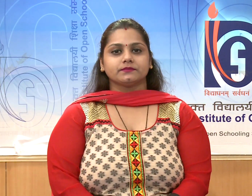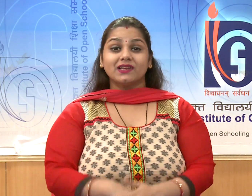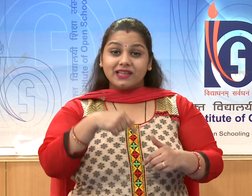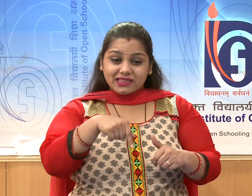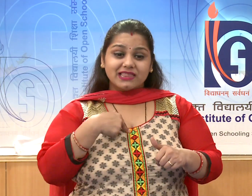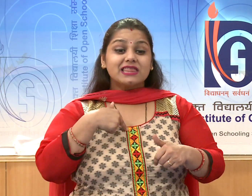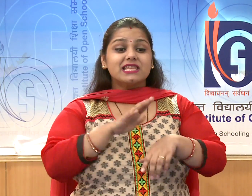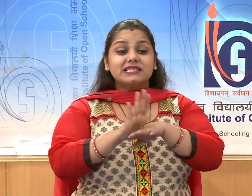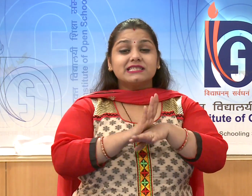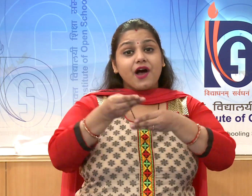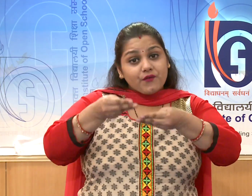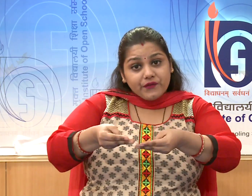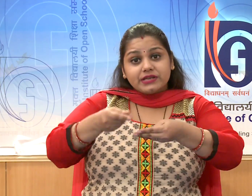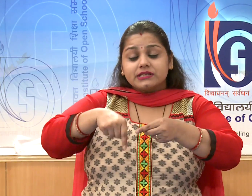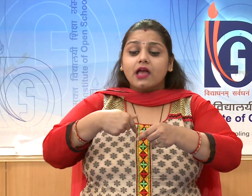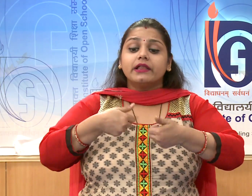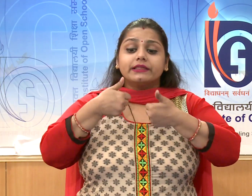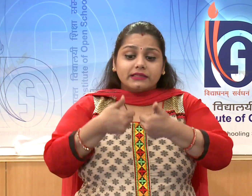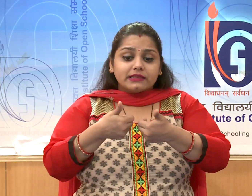This facilitated the movement of goods